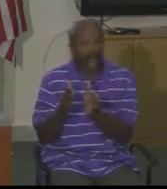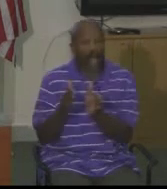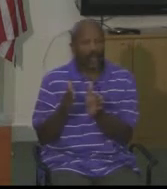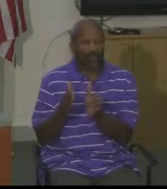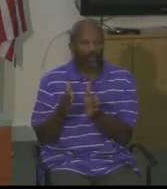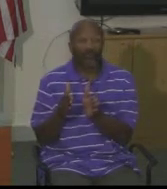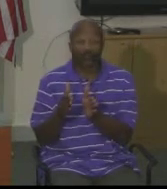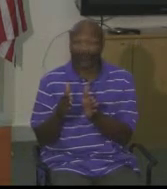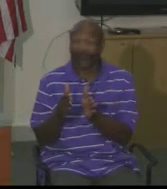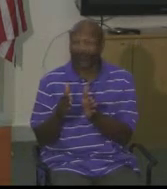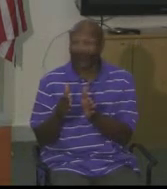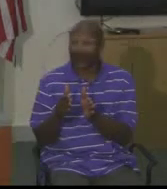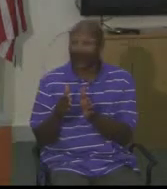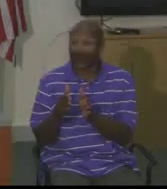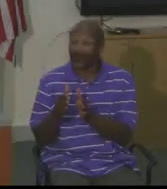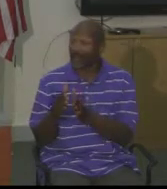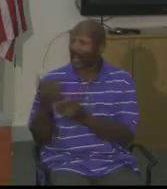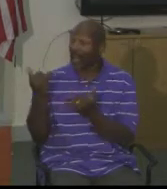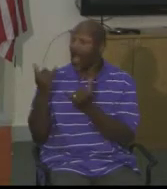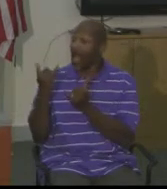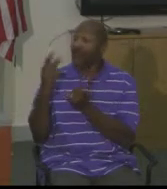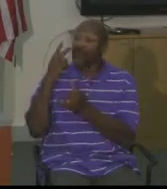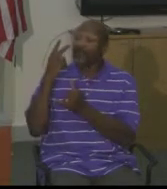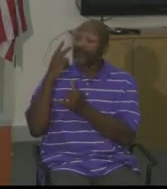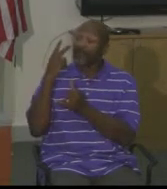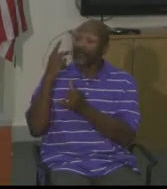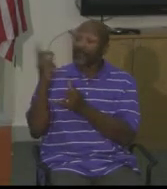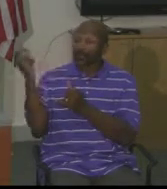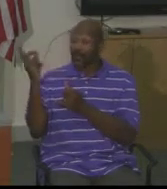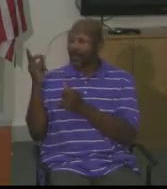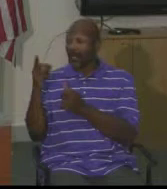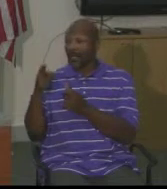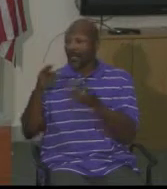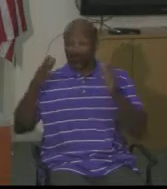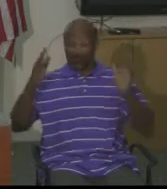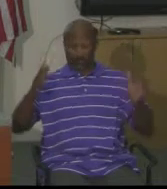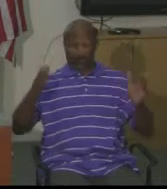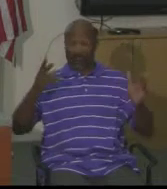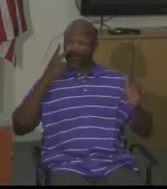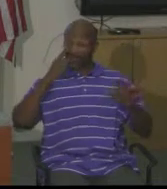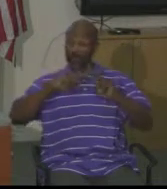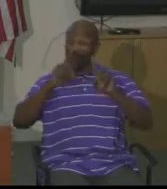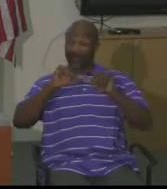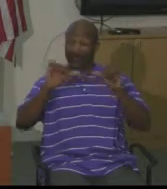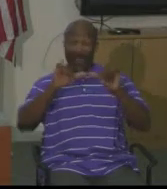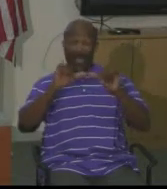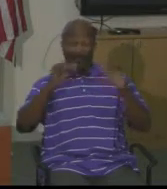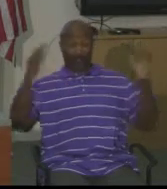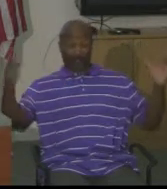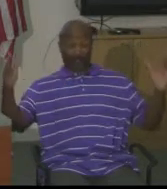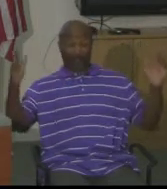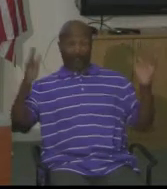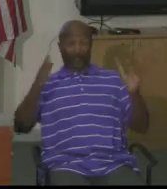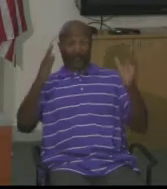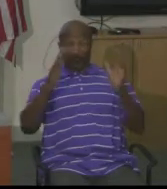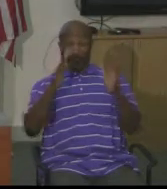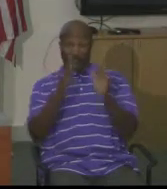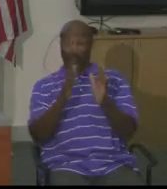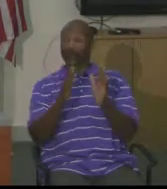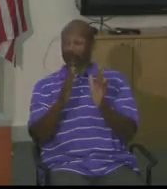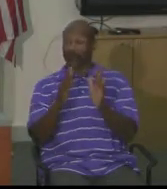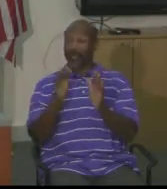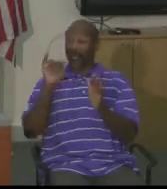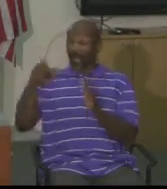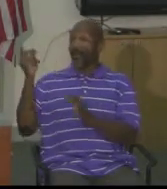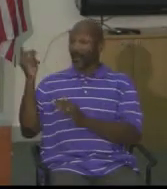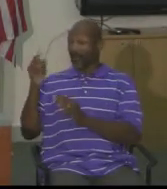And so here, much like we just looked at here, show you some relatively size differences of the motherboards. This is the one I was talking about.